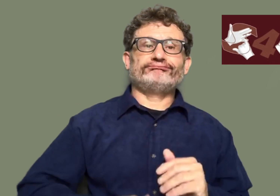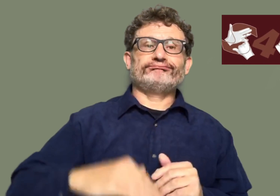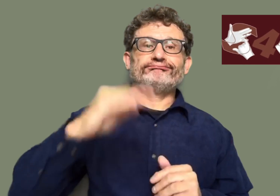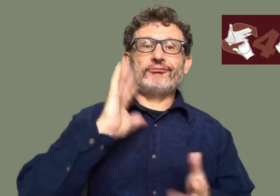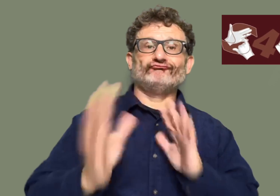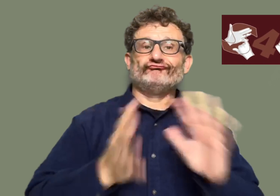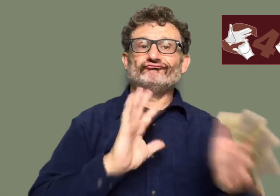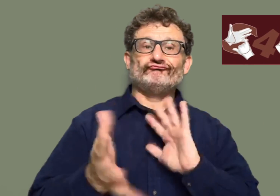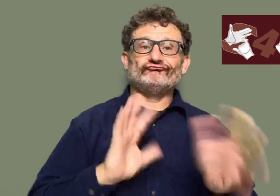language.